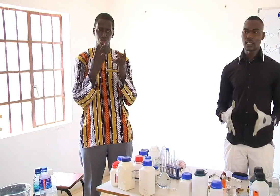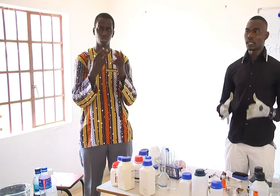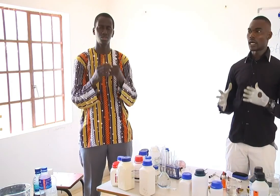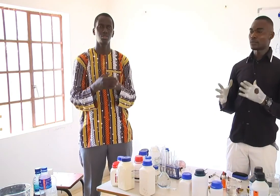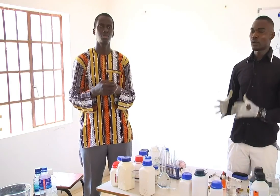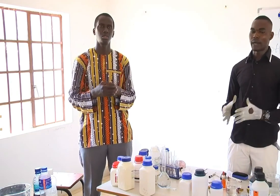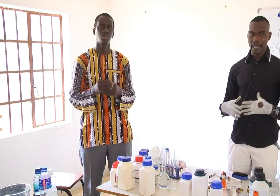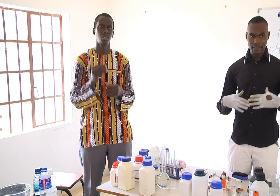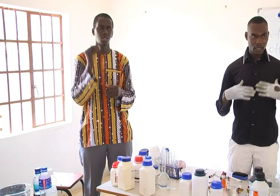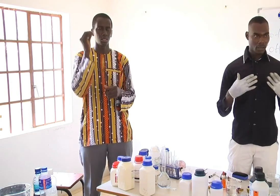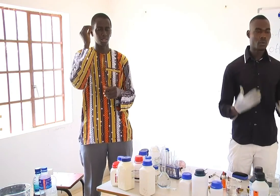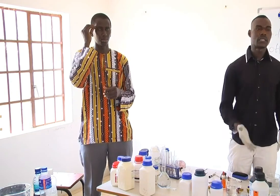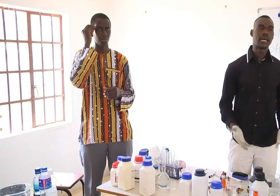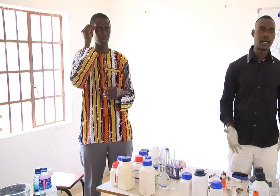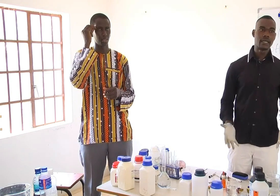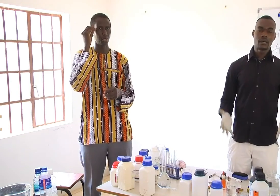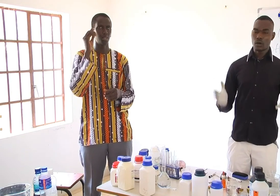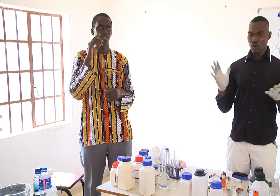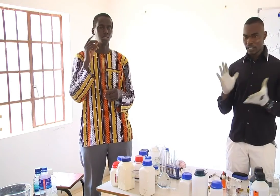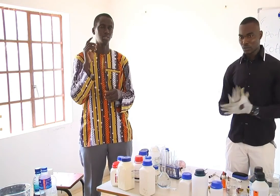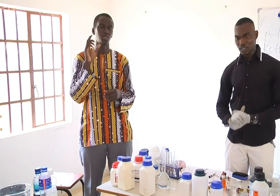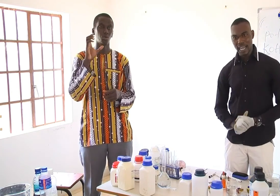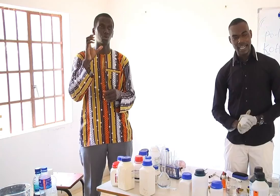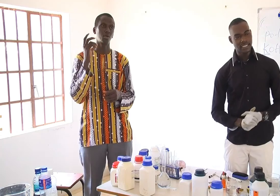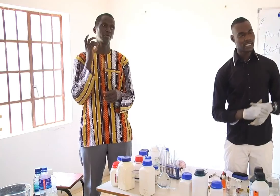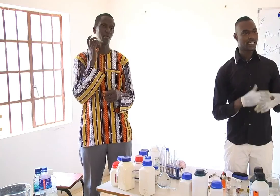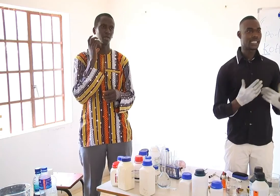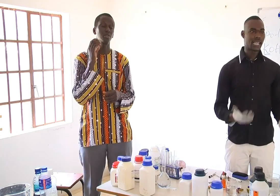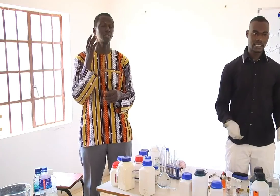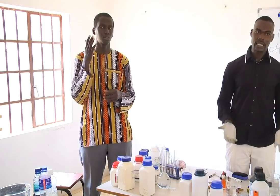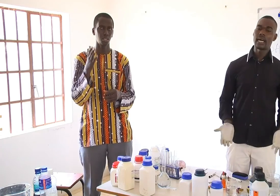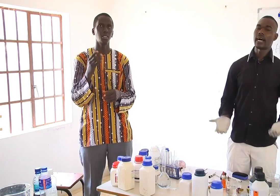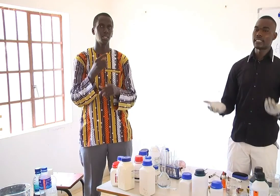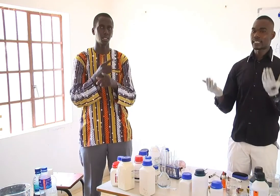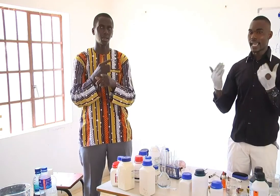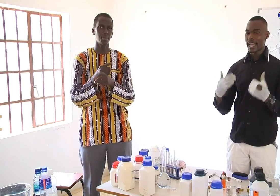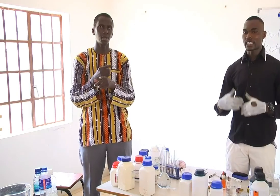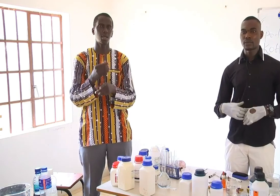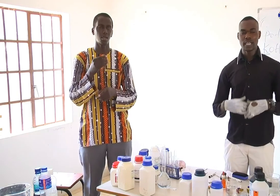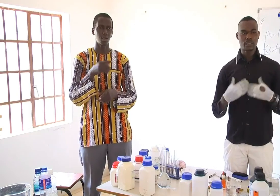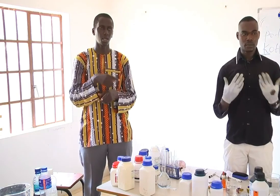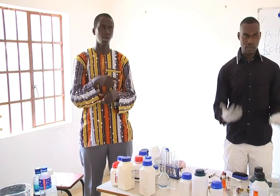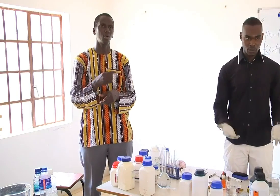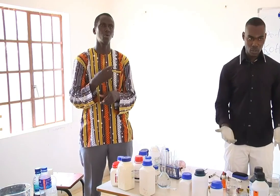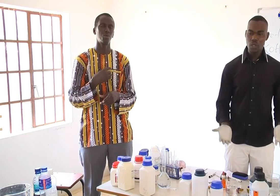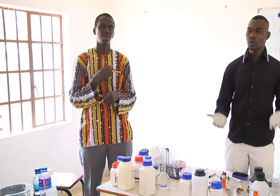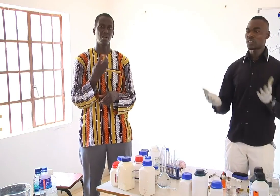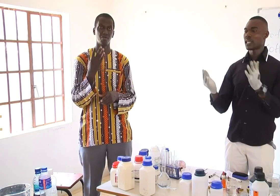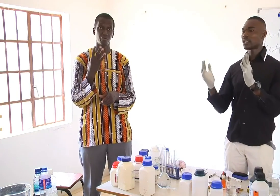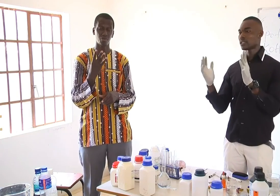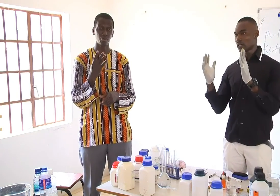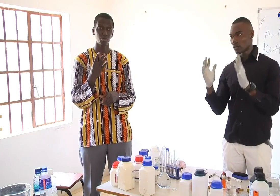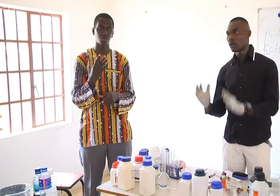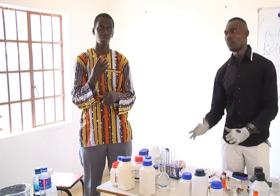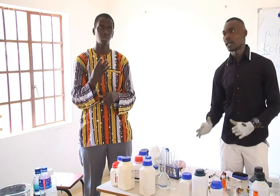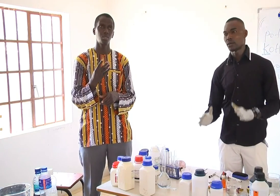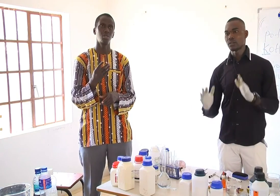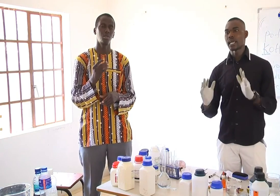with soap and water. Always use hand sanitizers, and try as much as possible you stay at